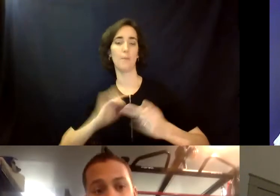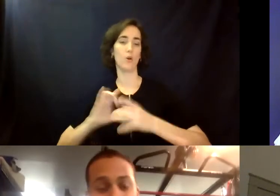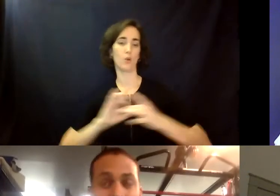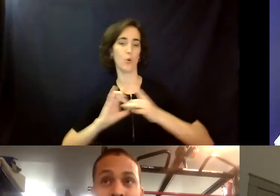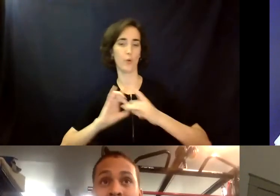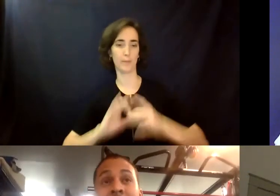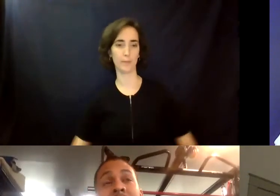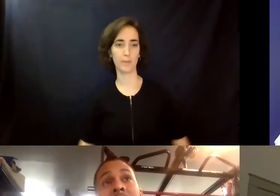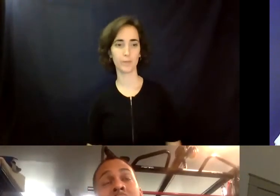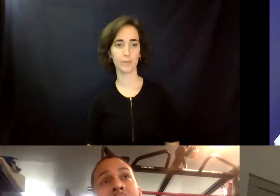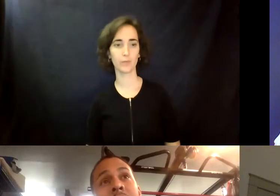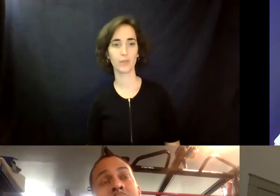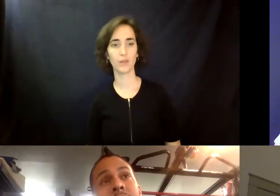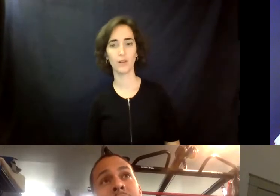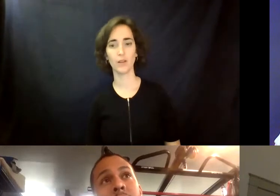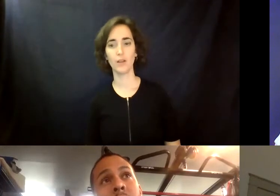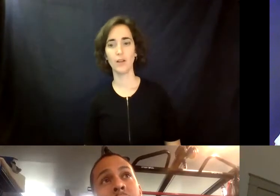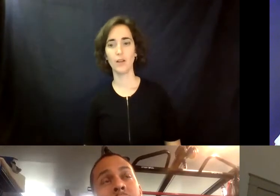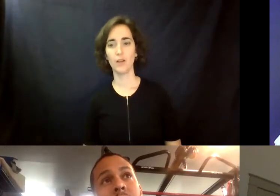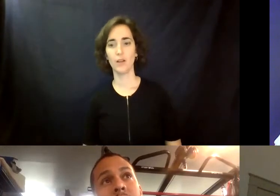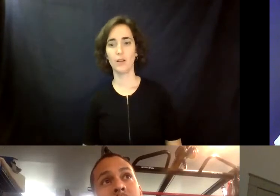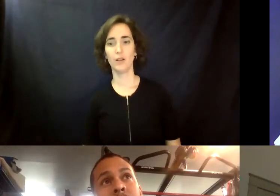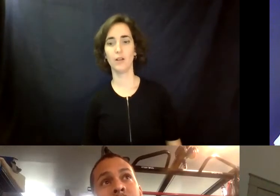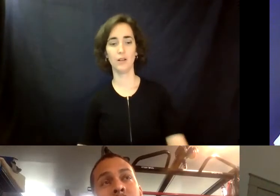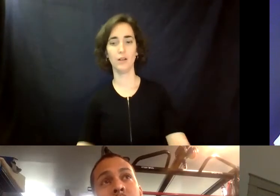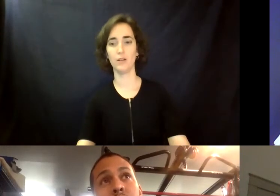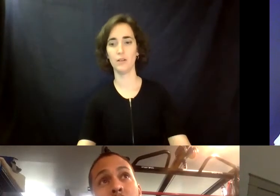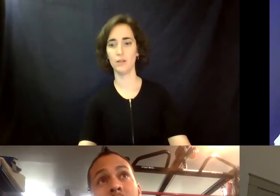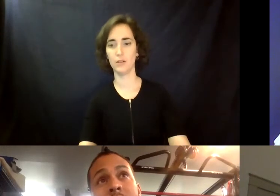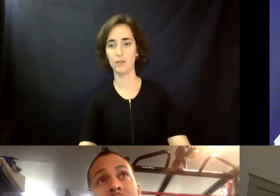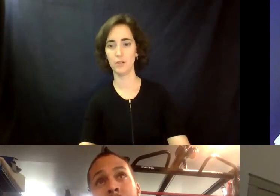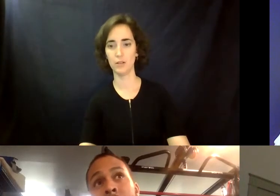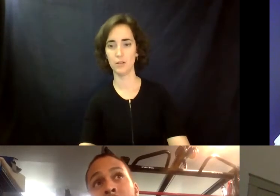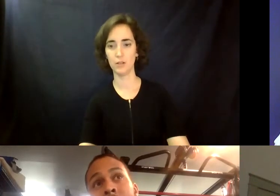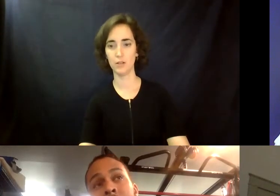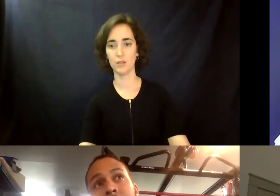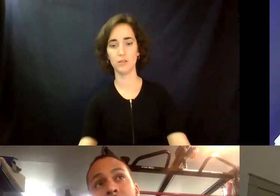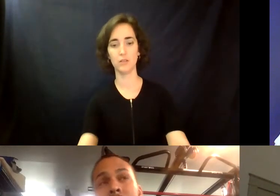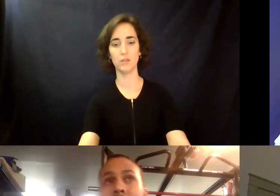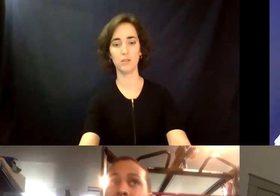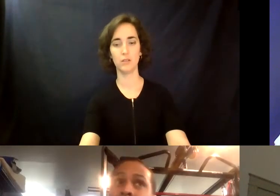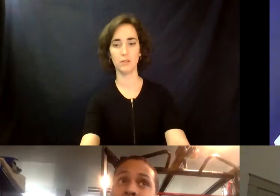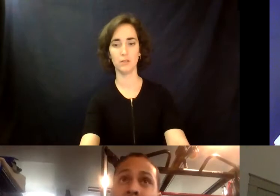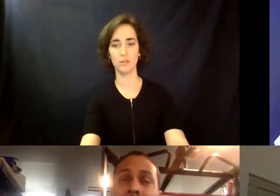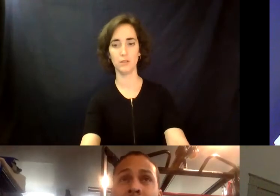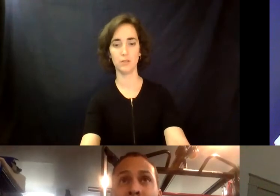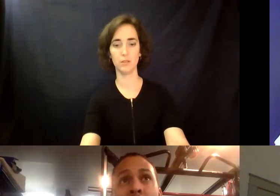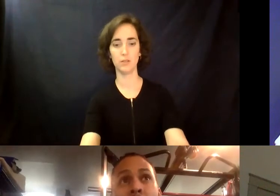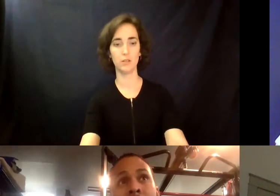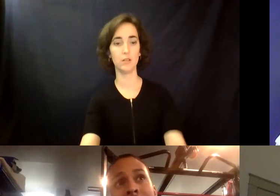I would like to second that. And for the New Orleans metro area,